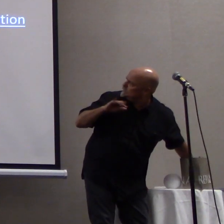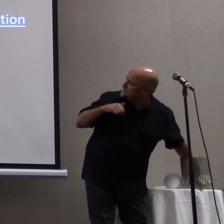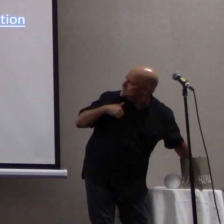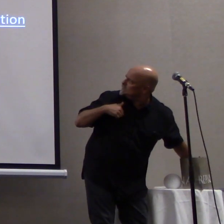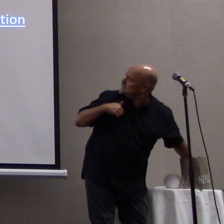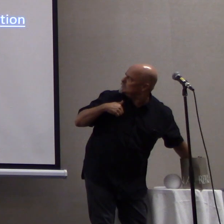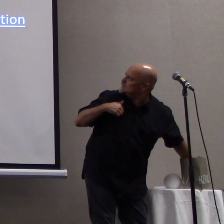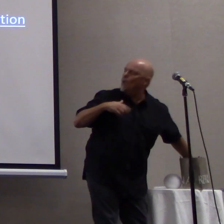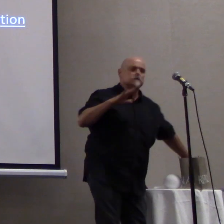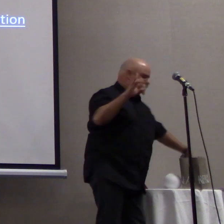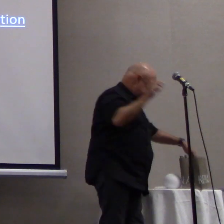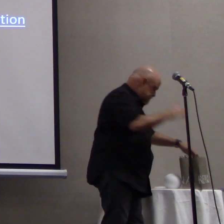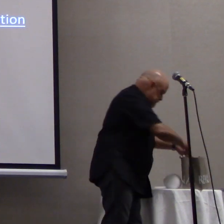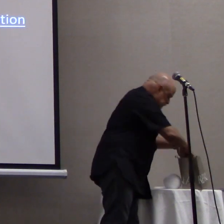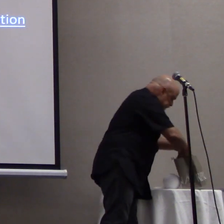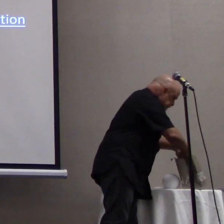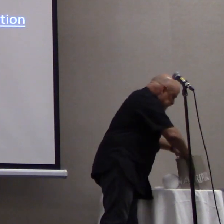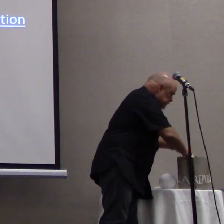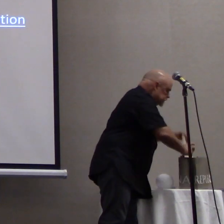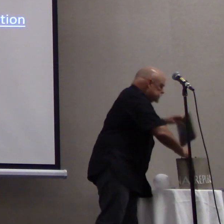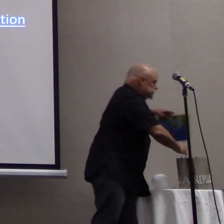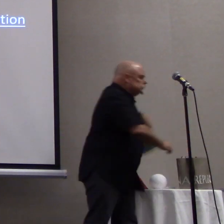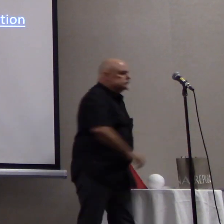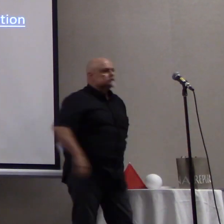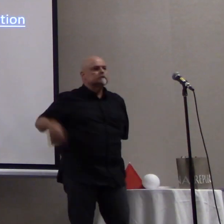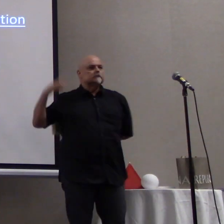I think finger spelling is up there, maybe.